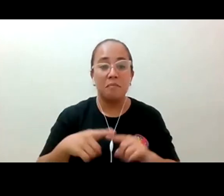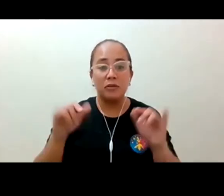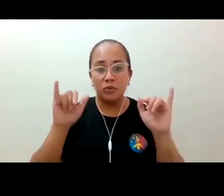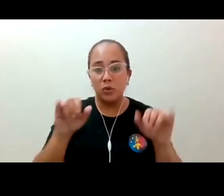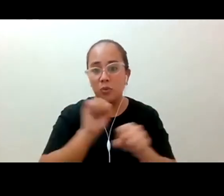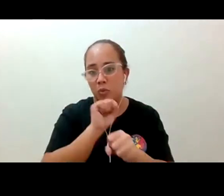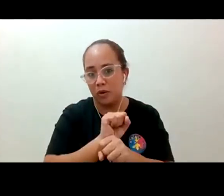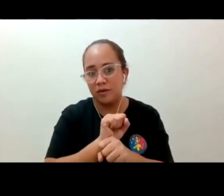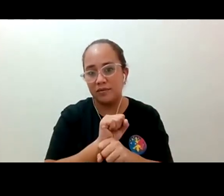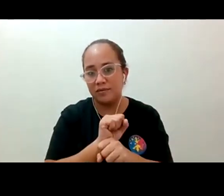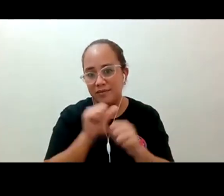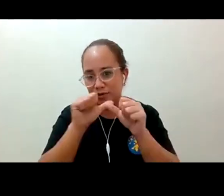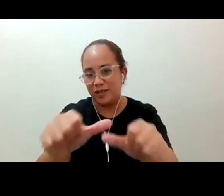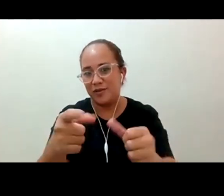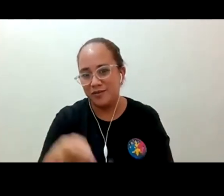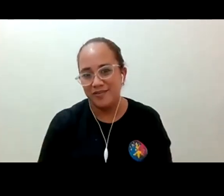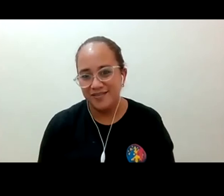working.